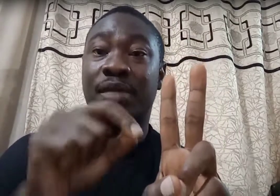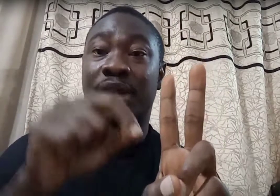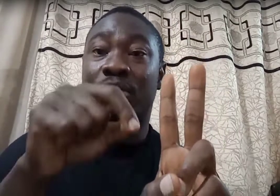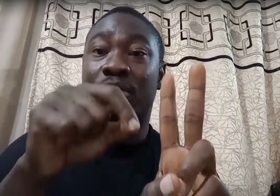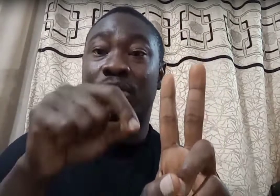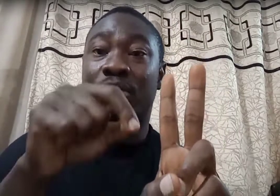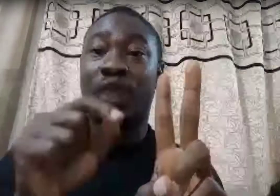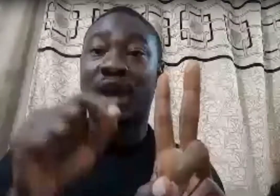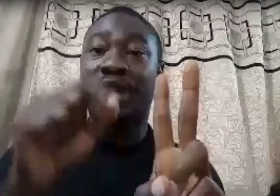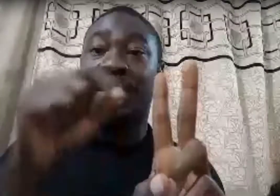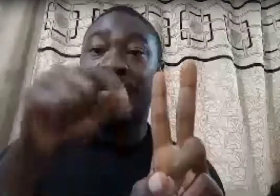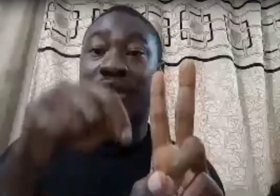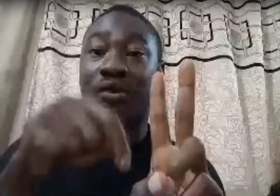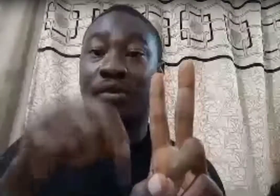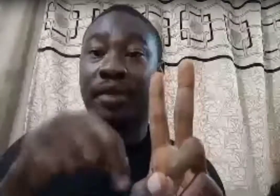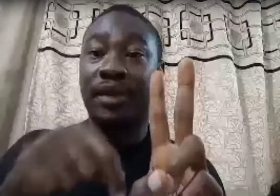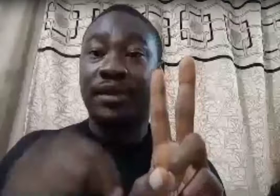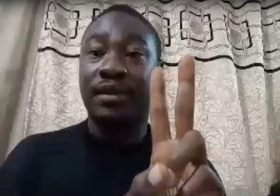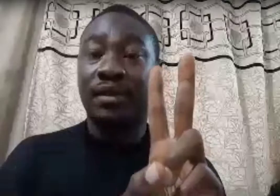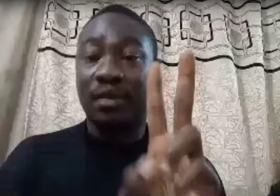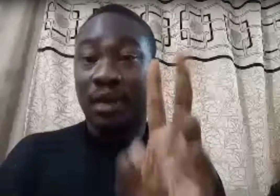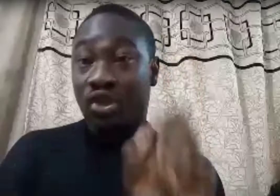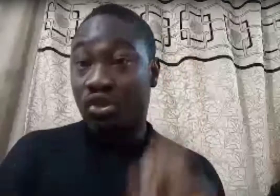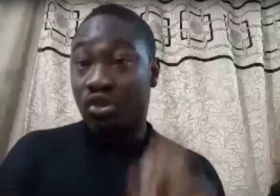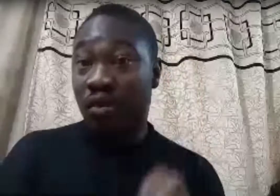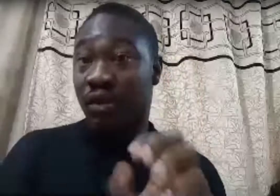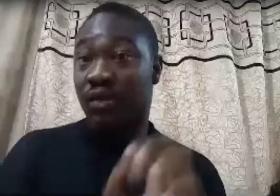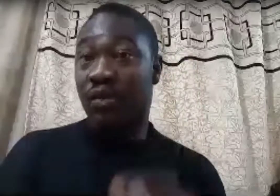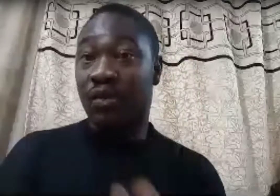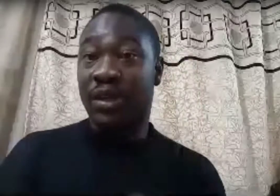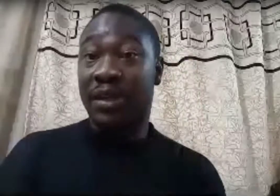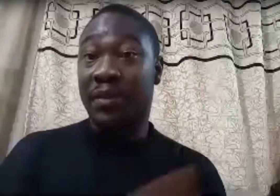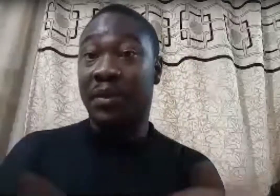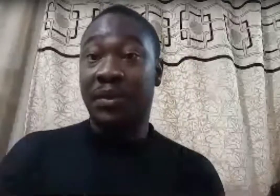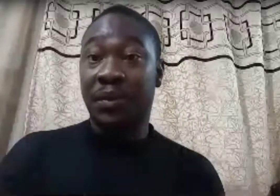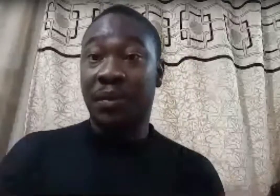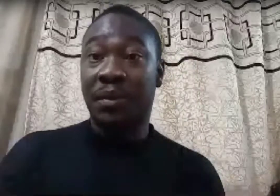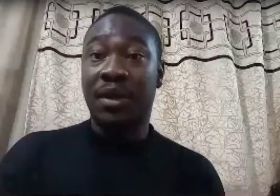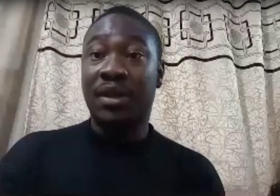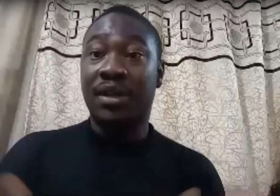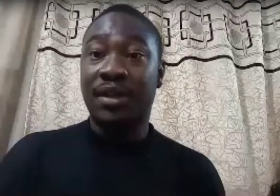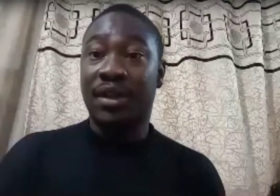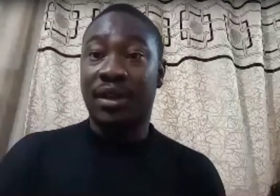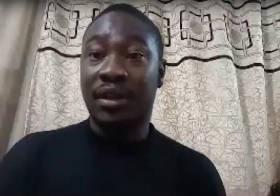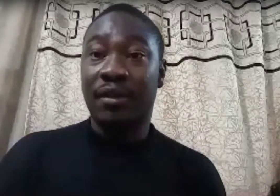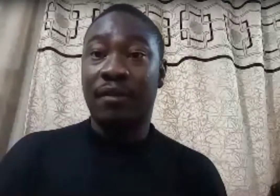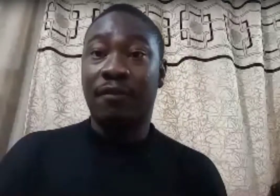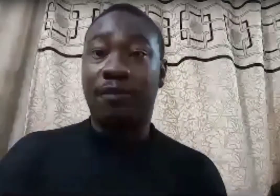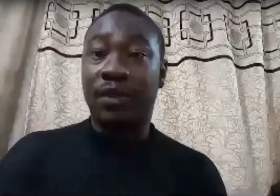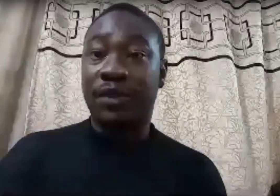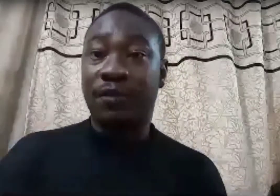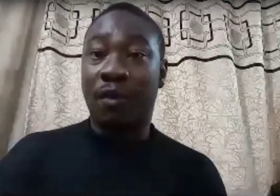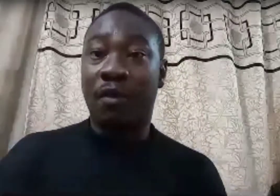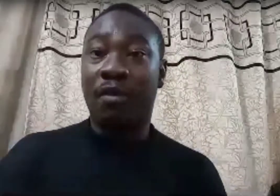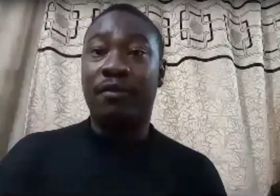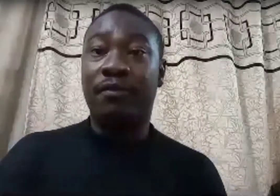numbers, like 2 and 2 to sign, 22, 33, 44, 55,